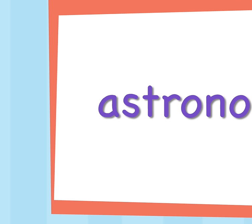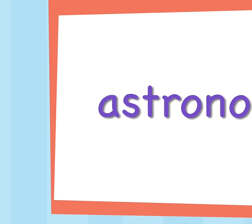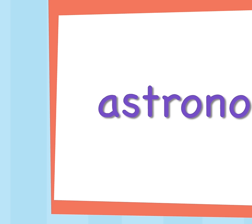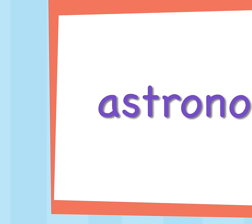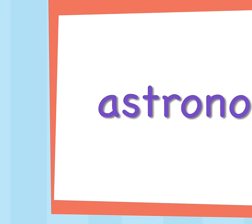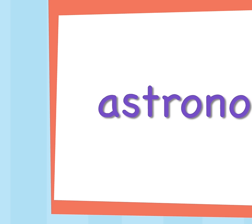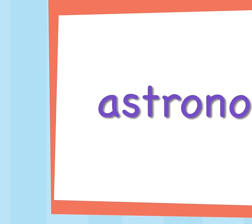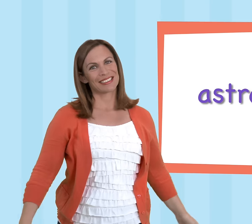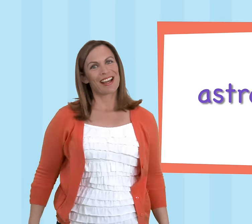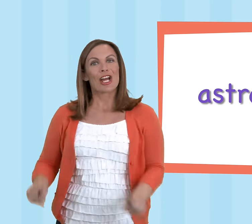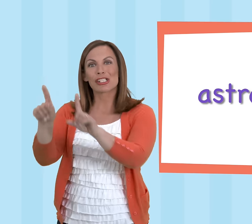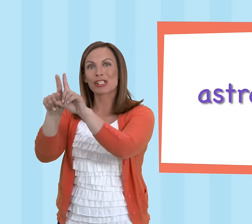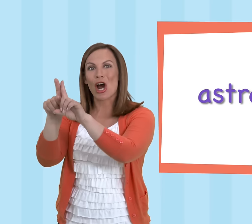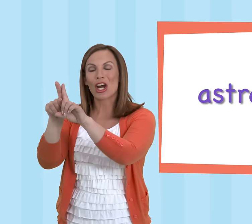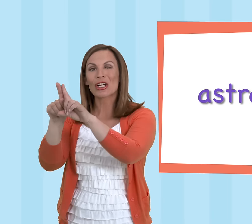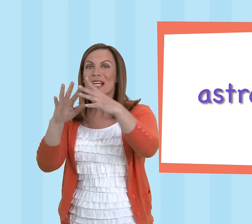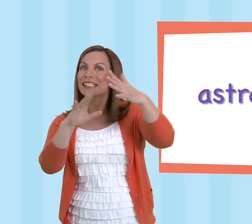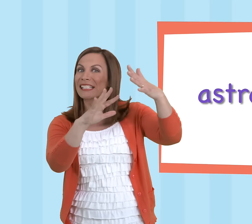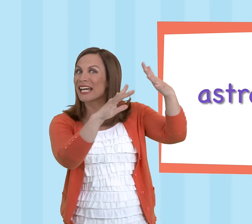astronomy. Star study.